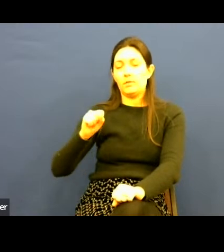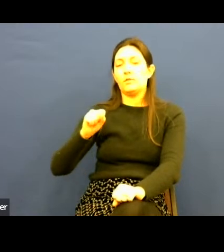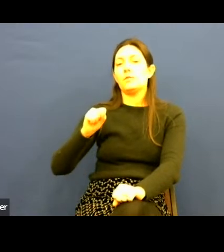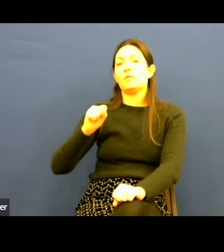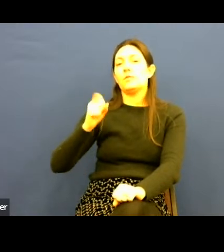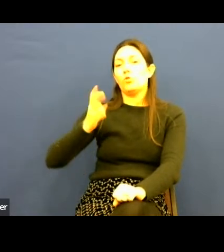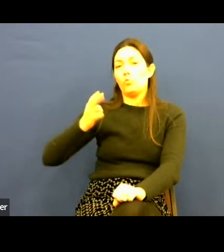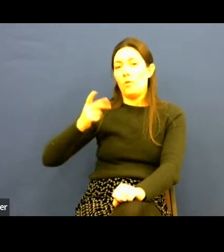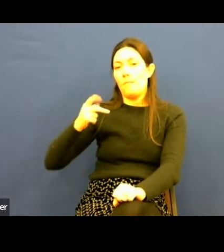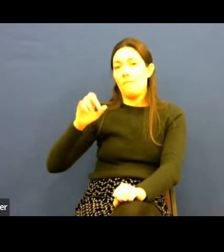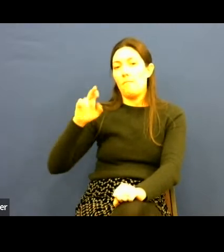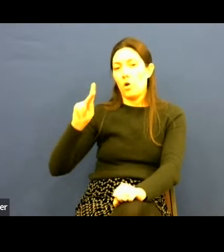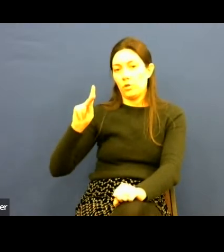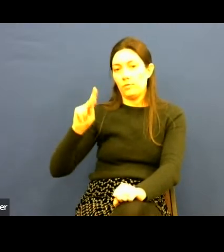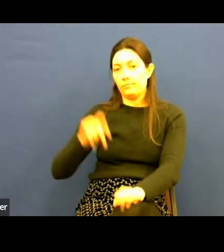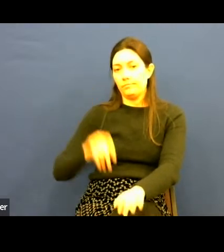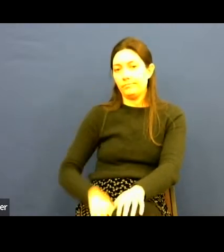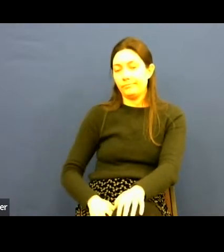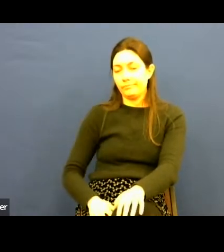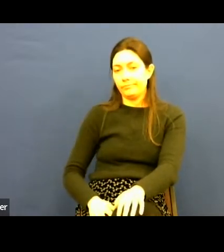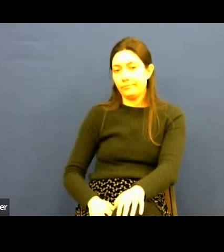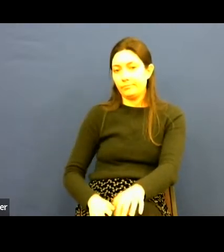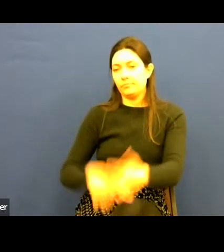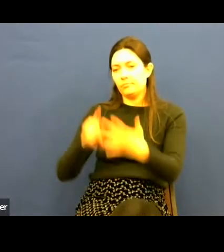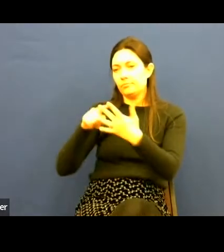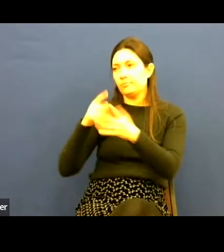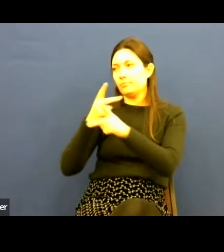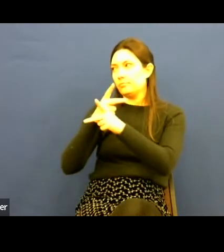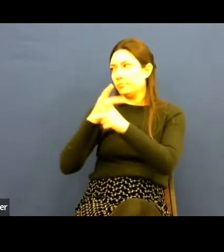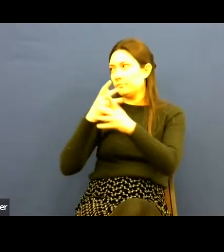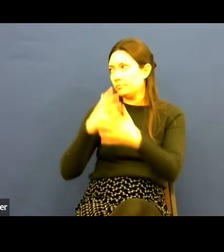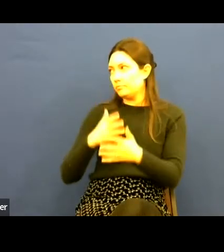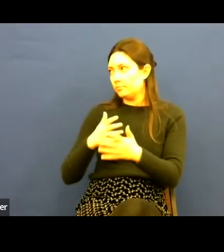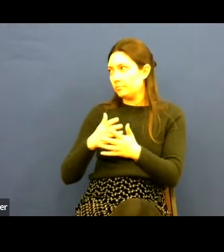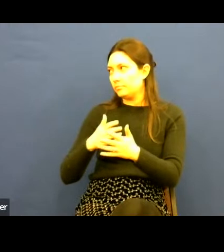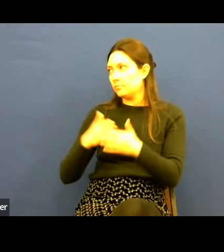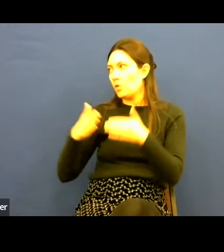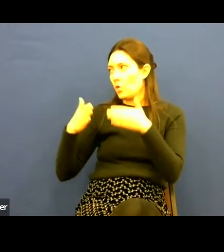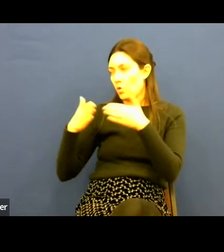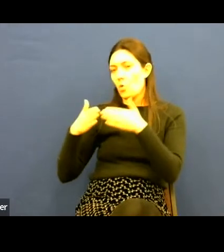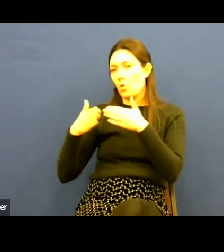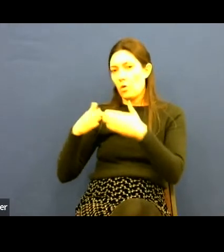Second. So for those unaware, and there'll be something in the town newsletter about this